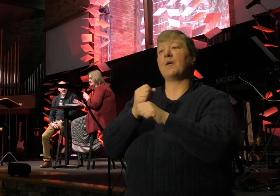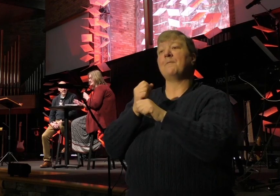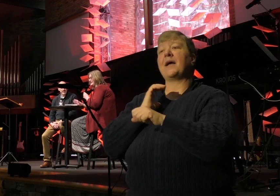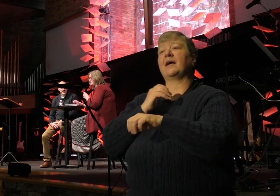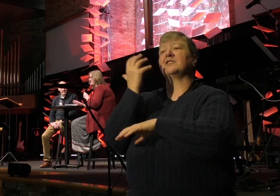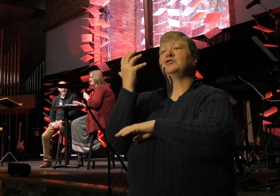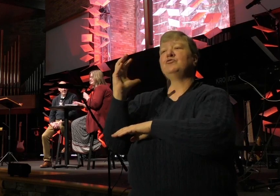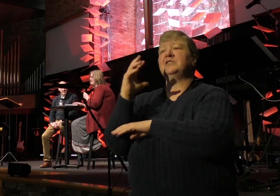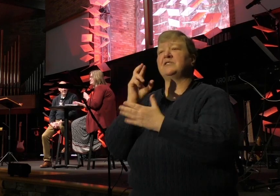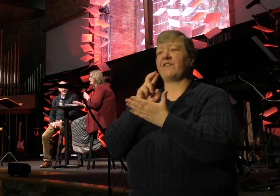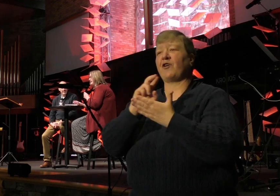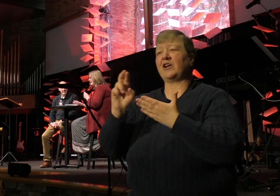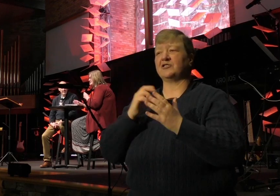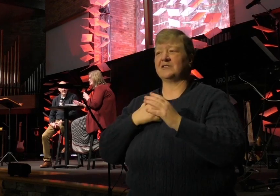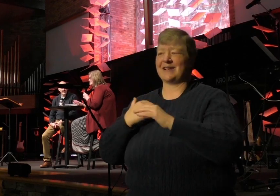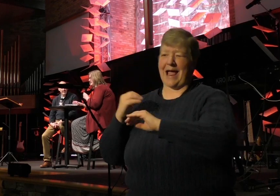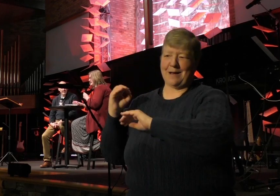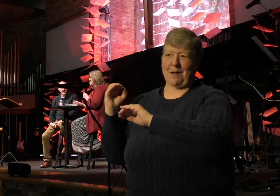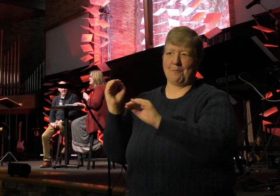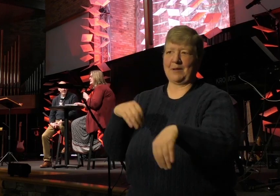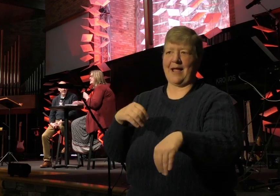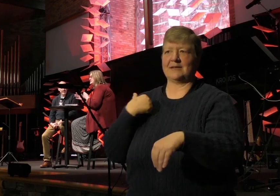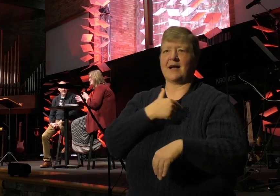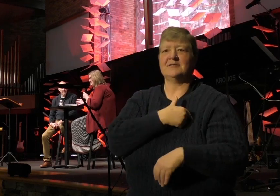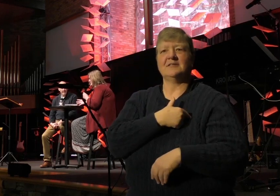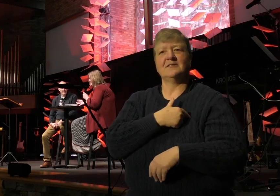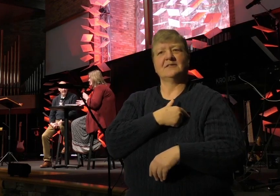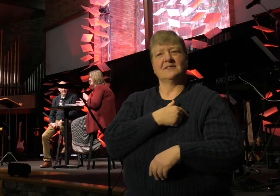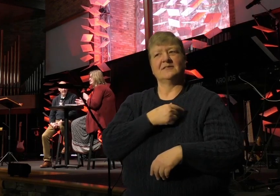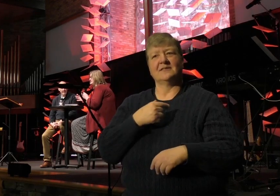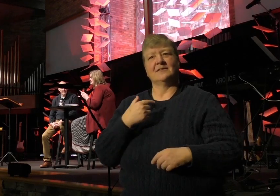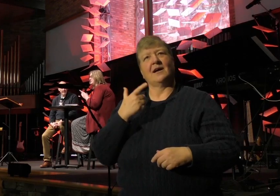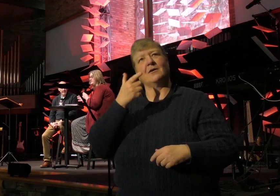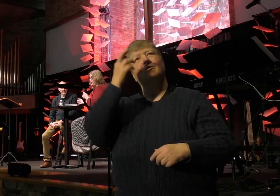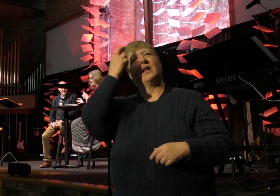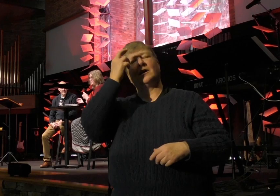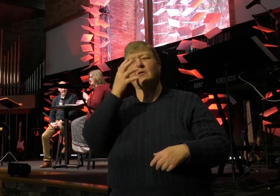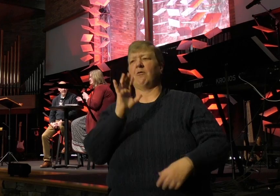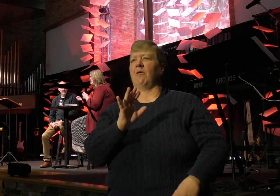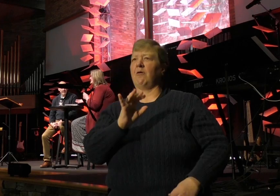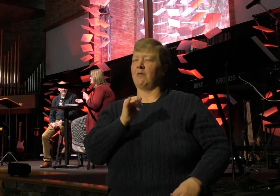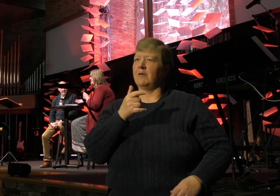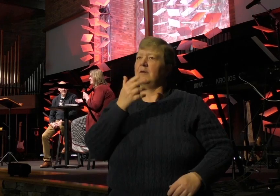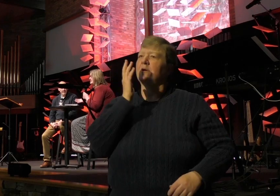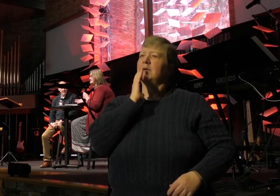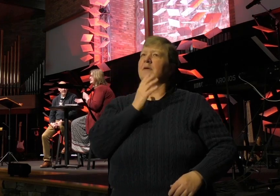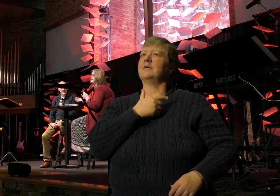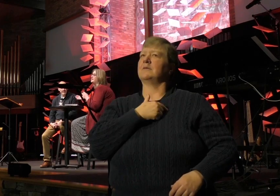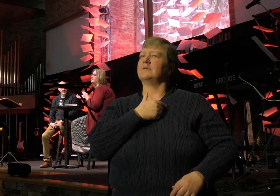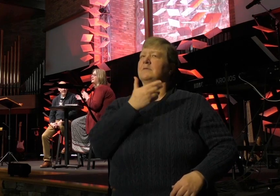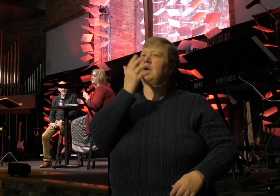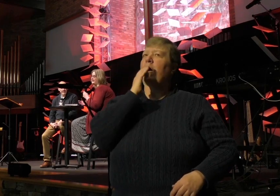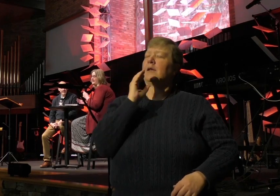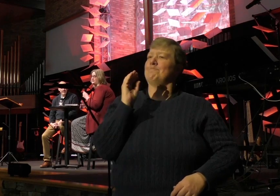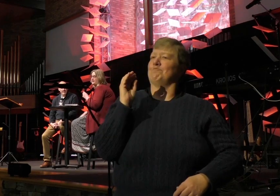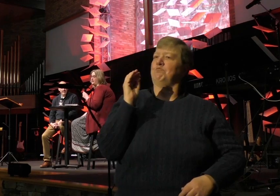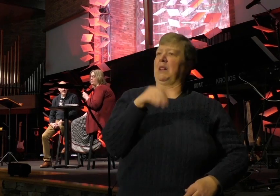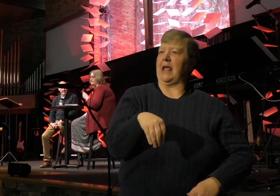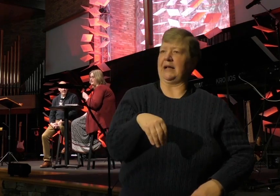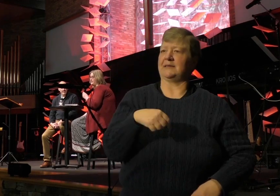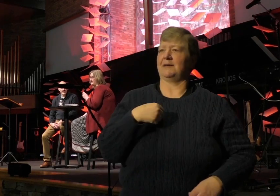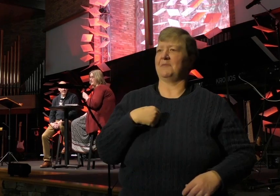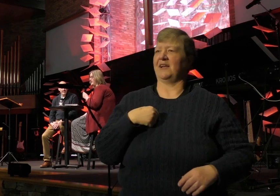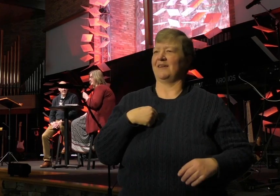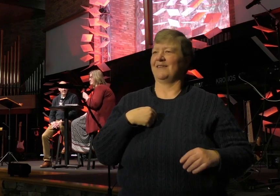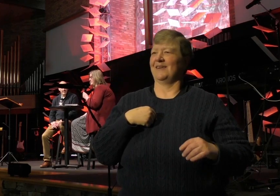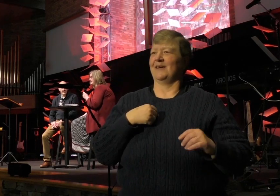plant us. And I realize that he planted me in this position as someone divorced with two aging parents. He allowed during